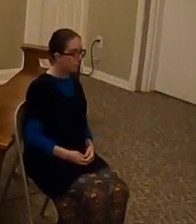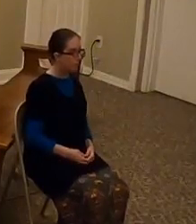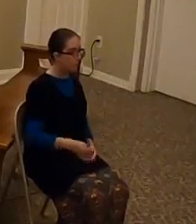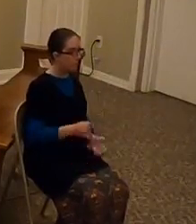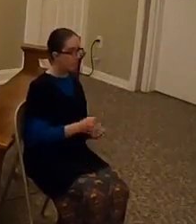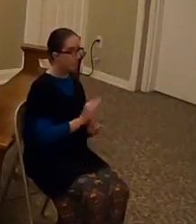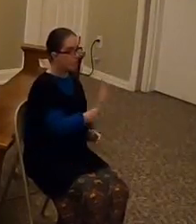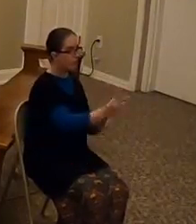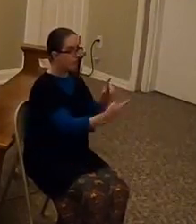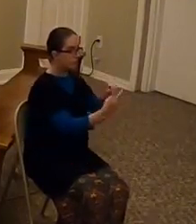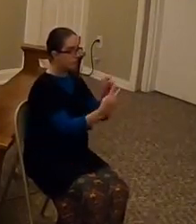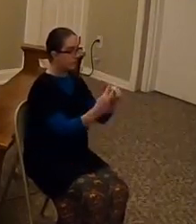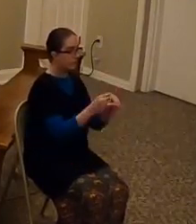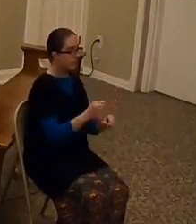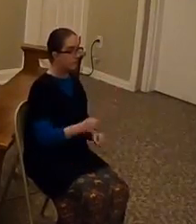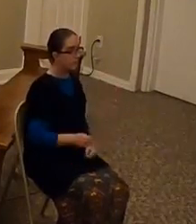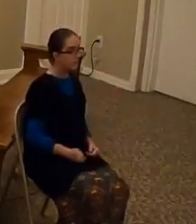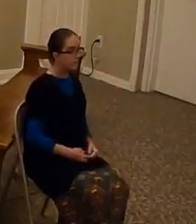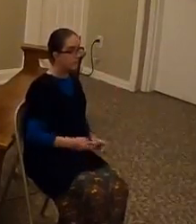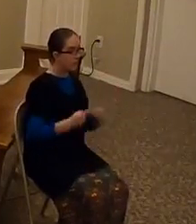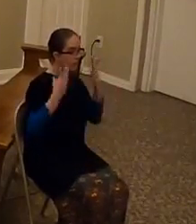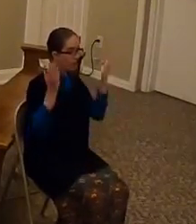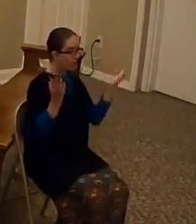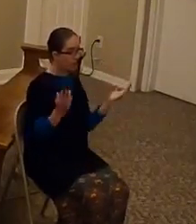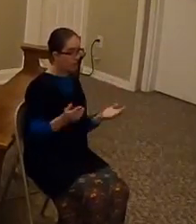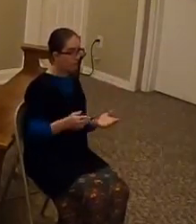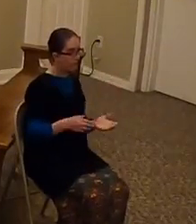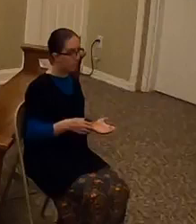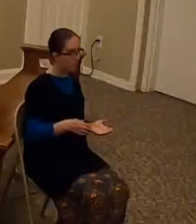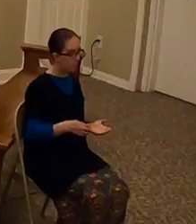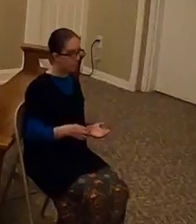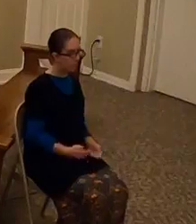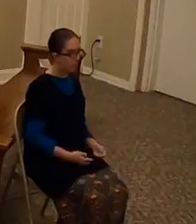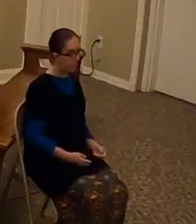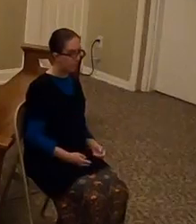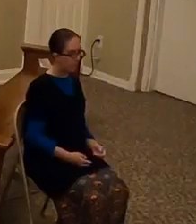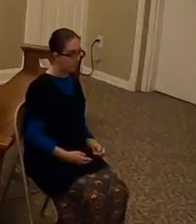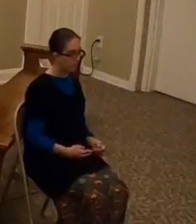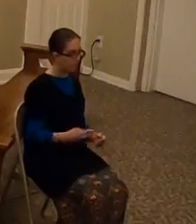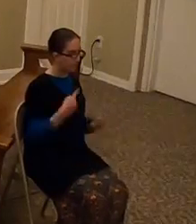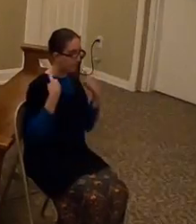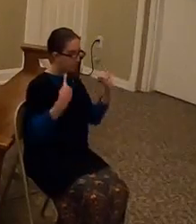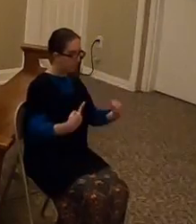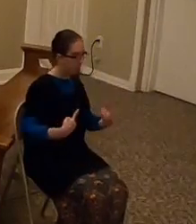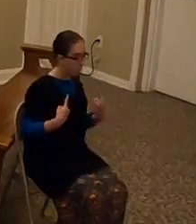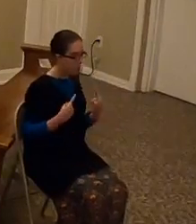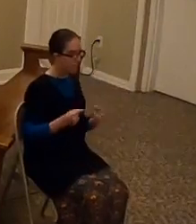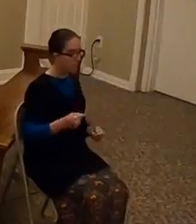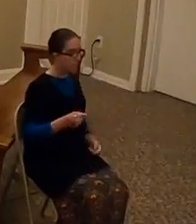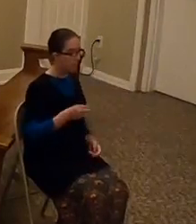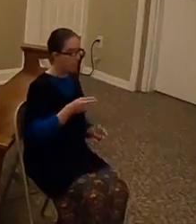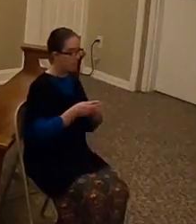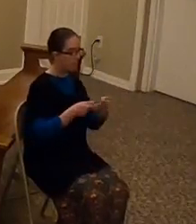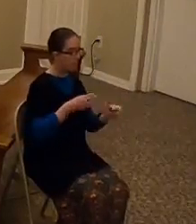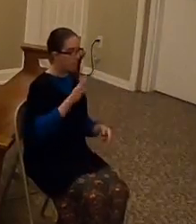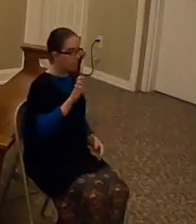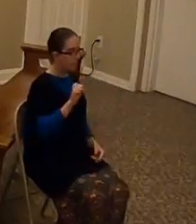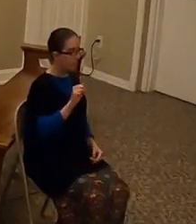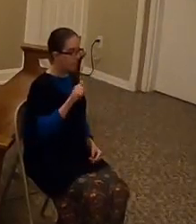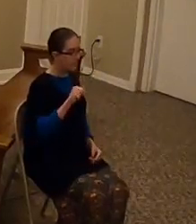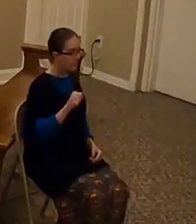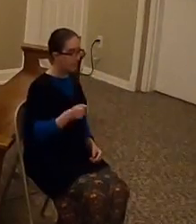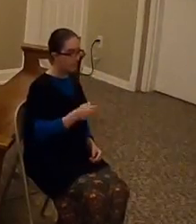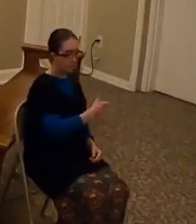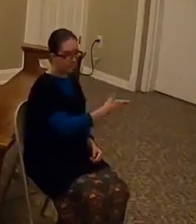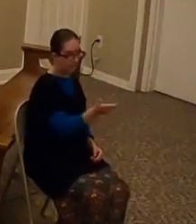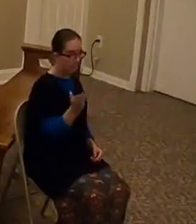But it's up to you. Amen. It's up to us. Hallelujah. So lay aside every weight and the sin which doth so easily beset